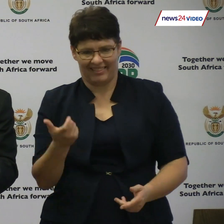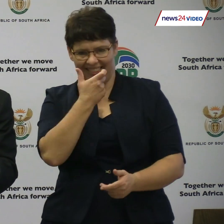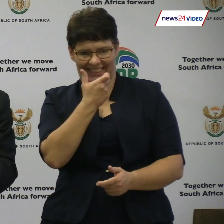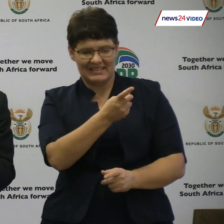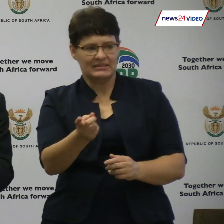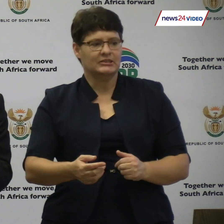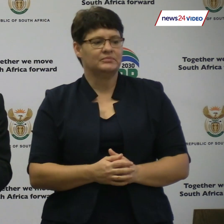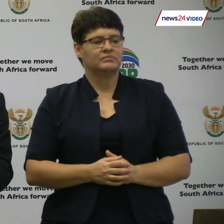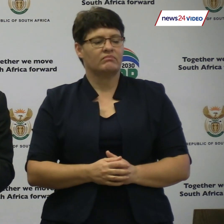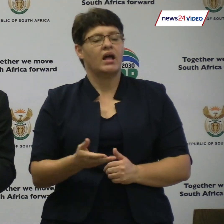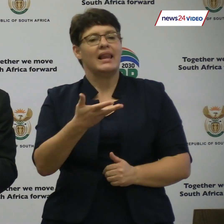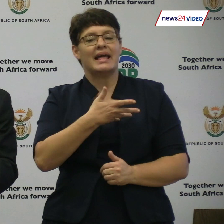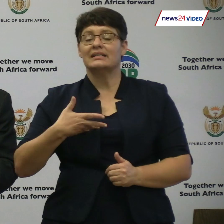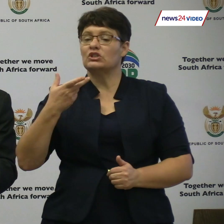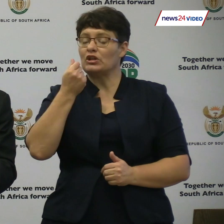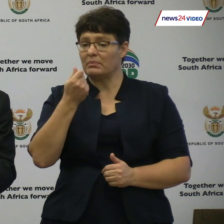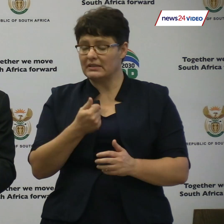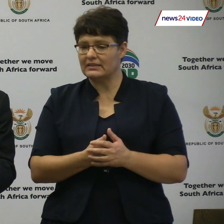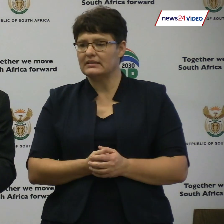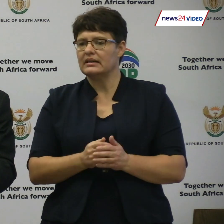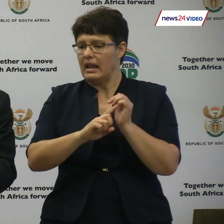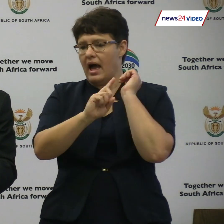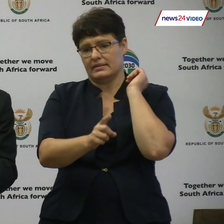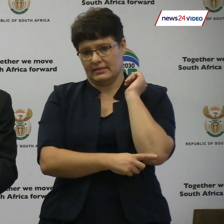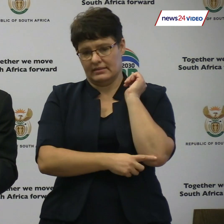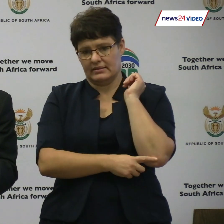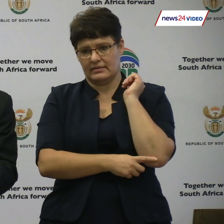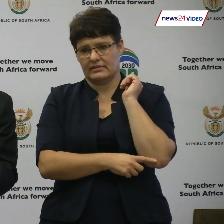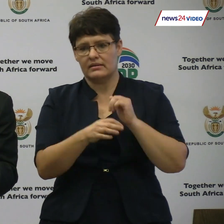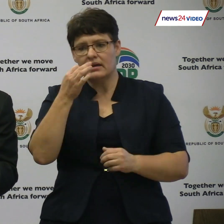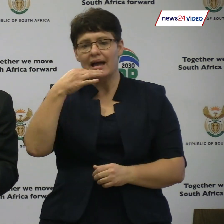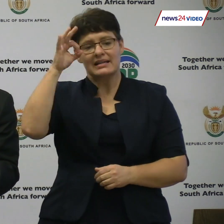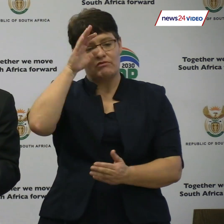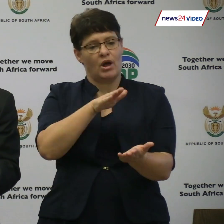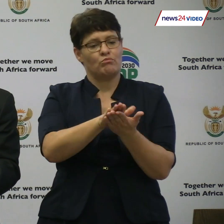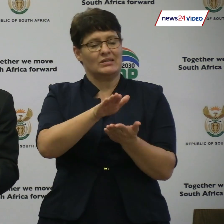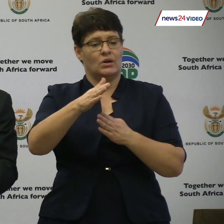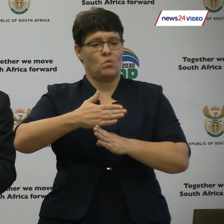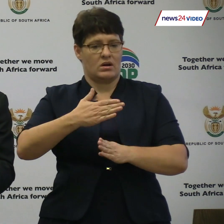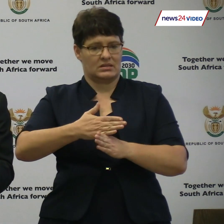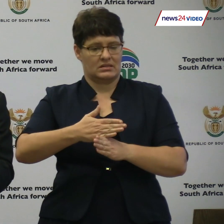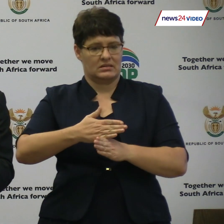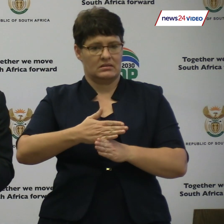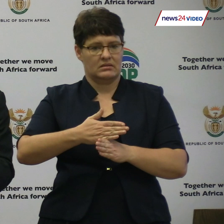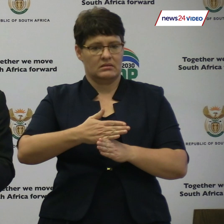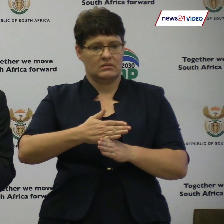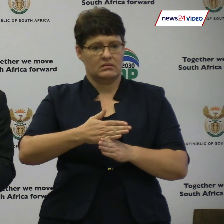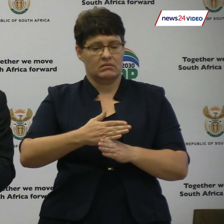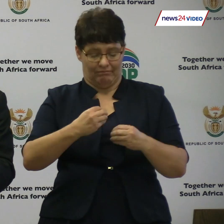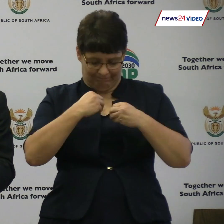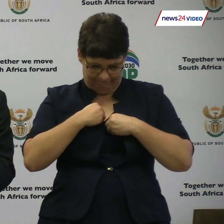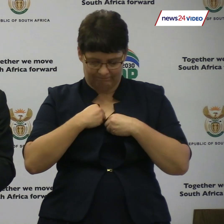Lastly, ladies and gentlemen, the government printing works falls under Home